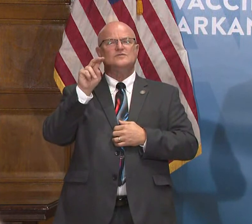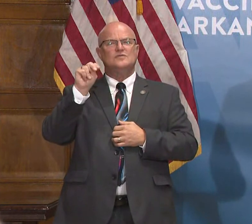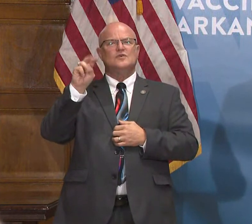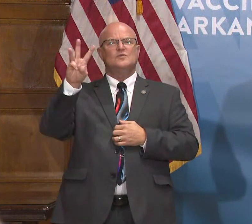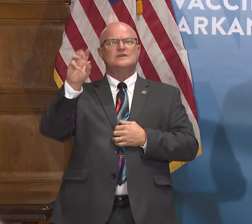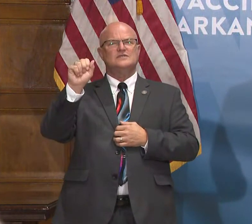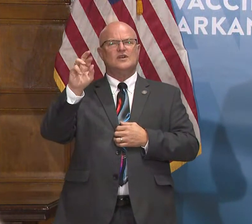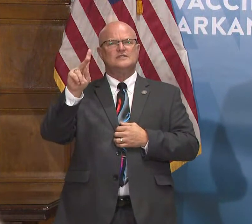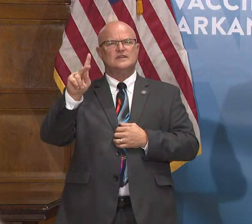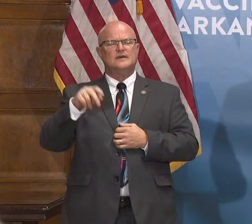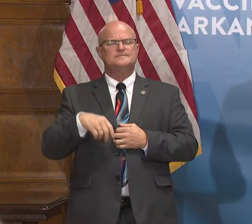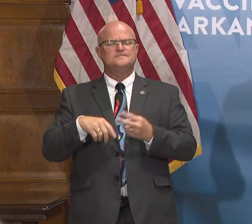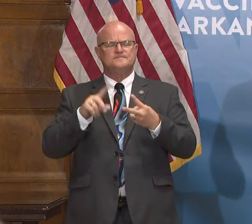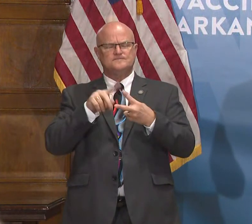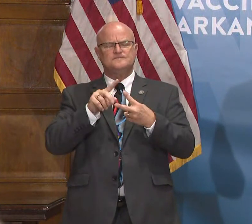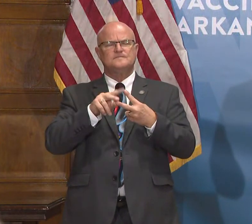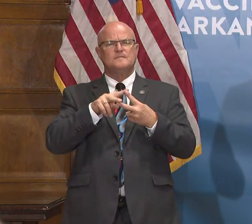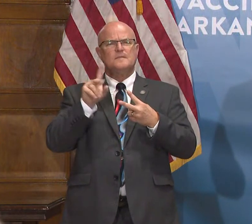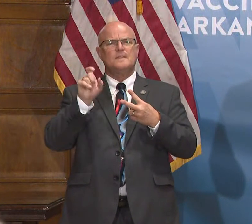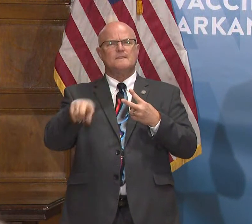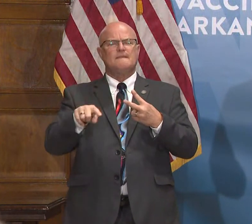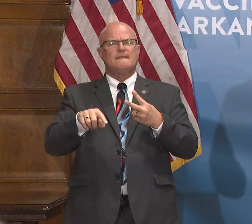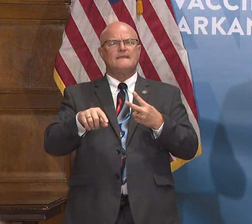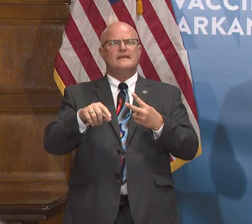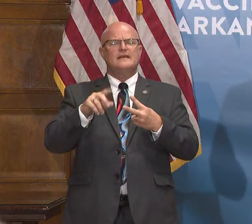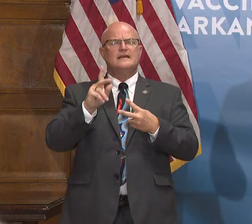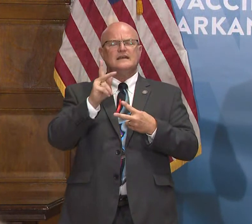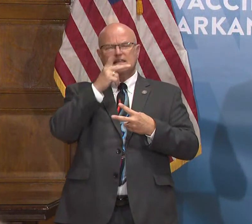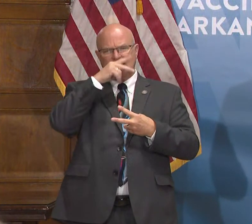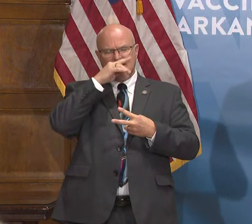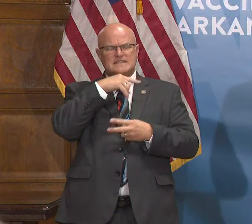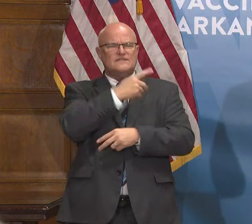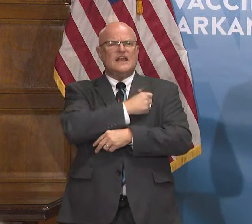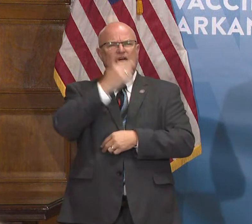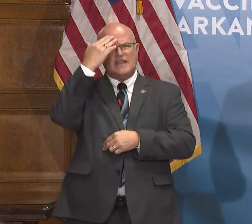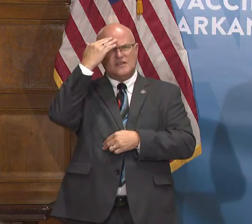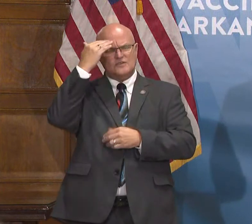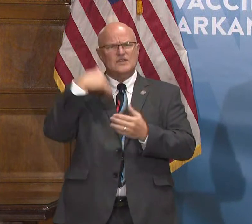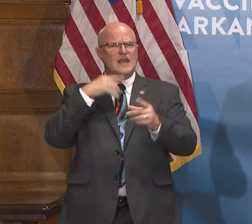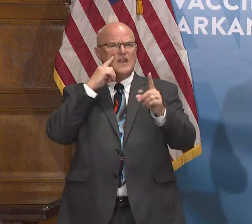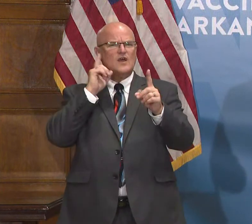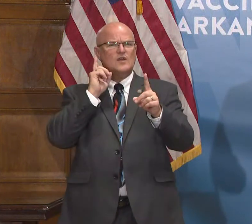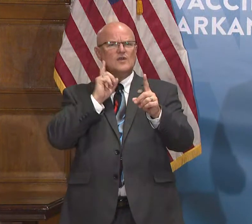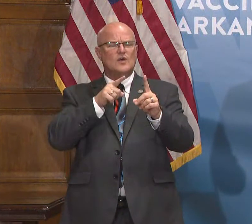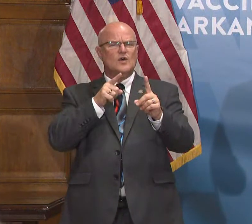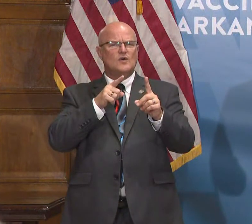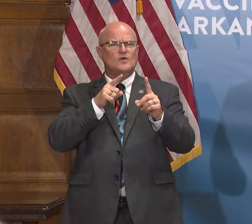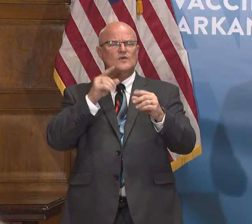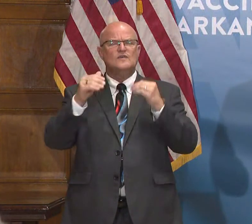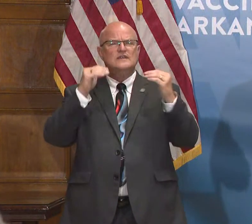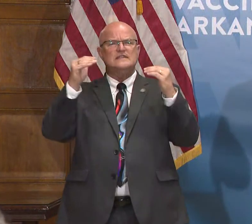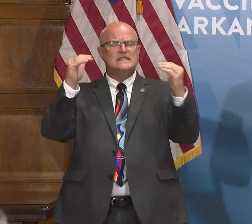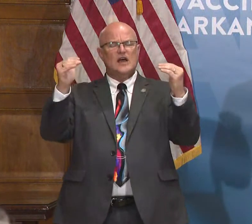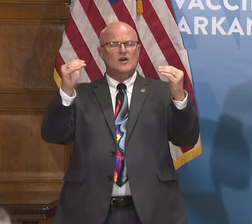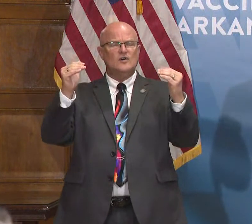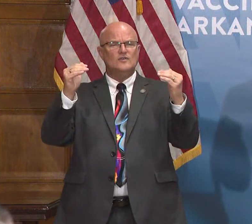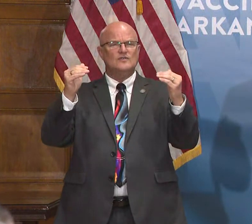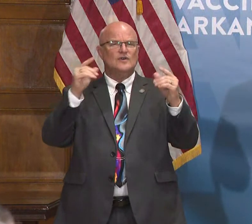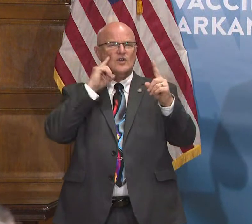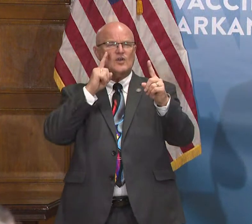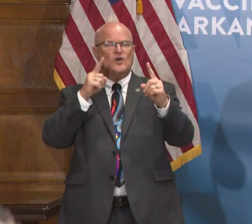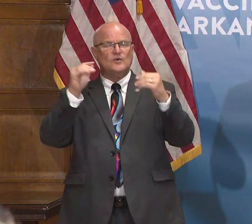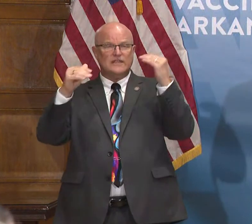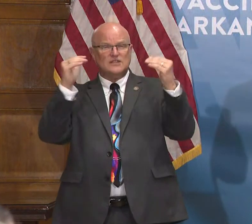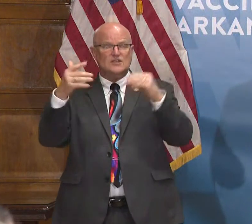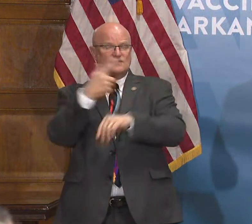I have 2 questions, one about kids and vaccines. I know that you had a goal for adults with vaccines. Do you have a goal of how many